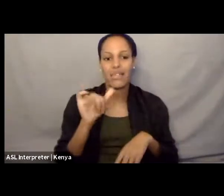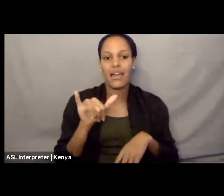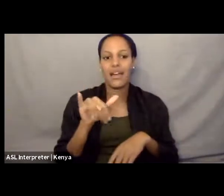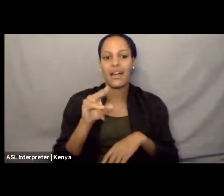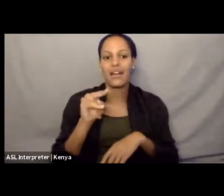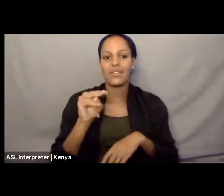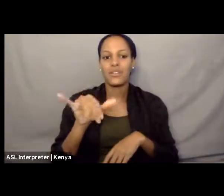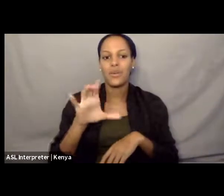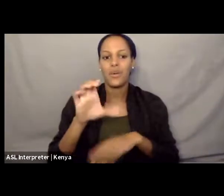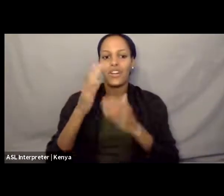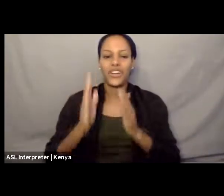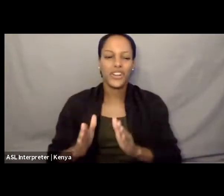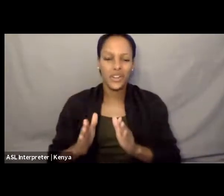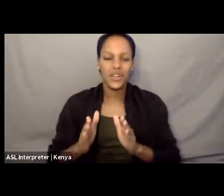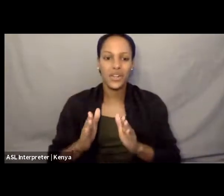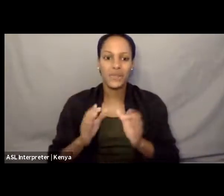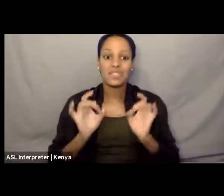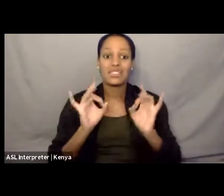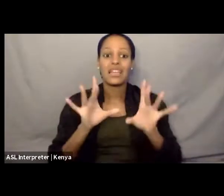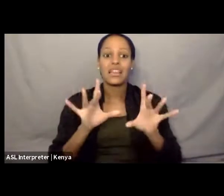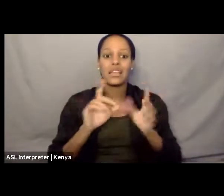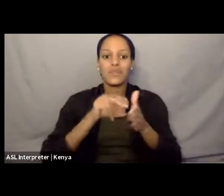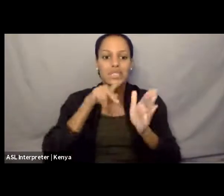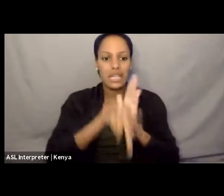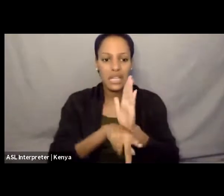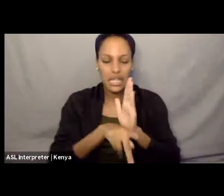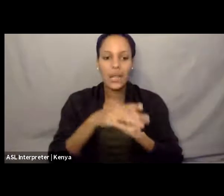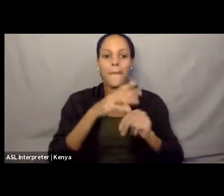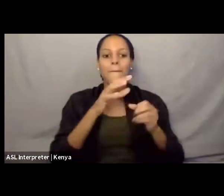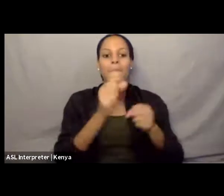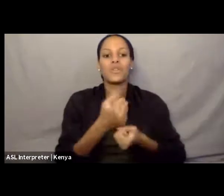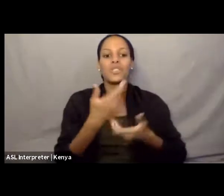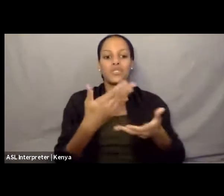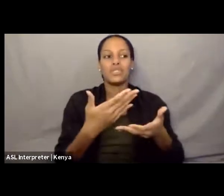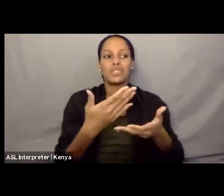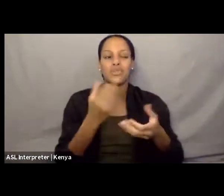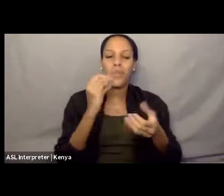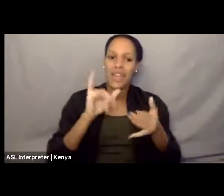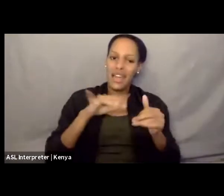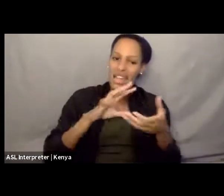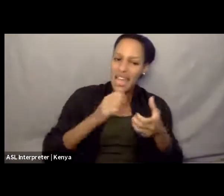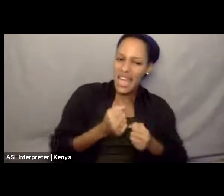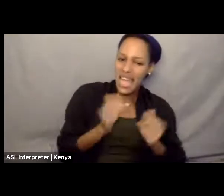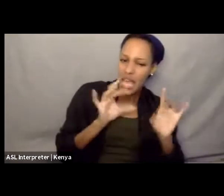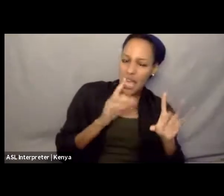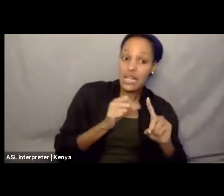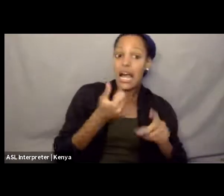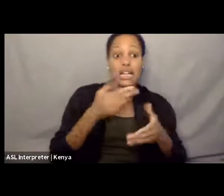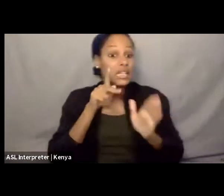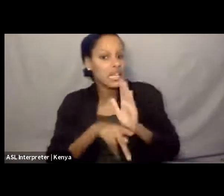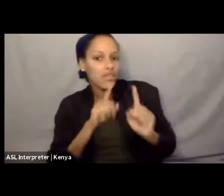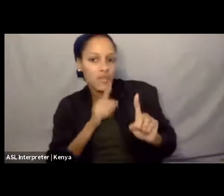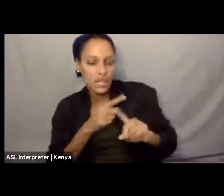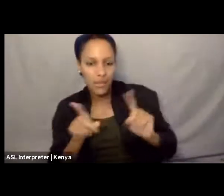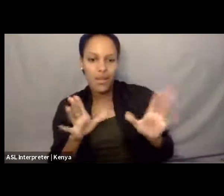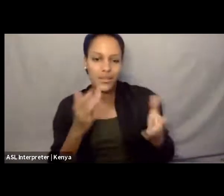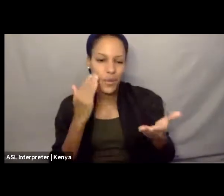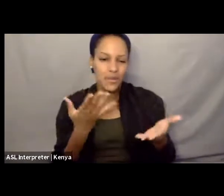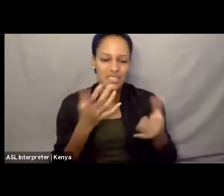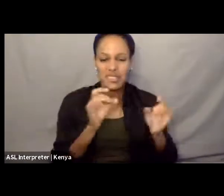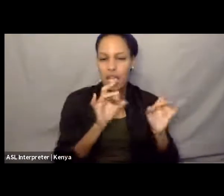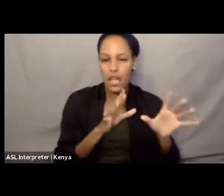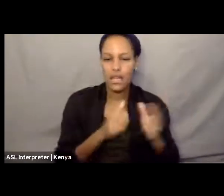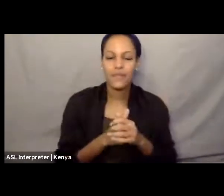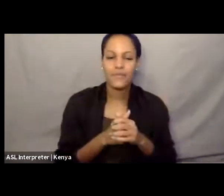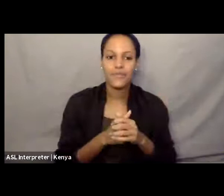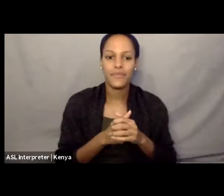he thought, but not the hatred of it, unfortunately. It was a hatred of poetry garden, Milt thought. I